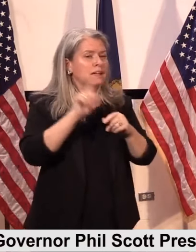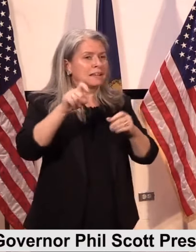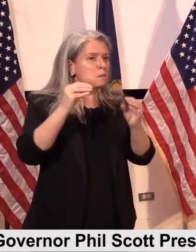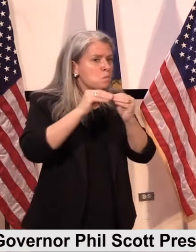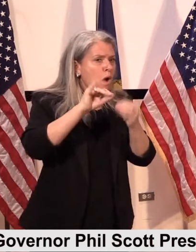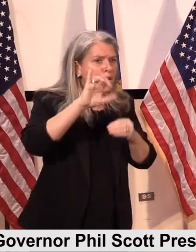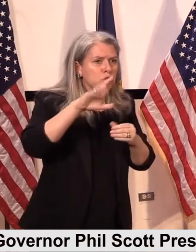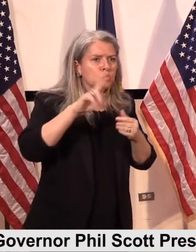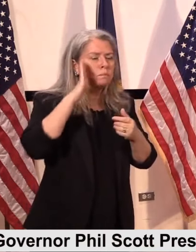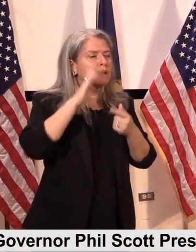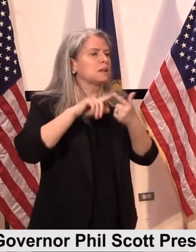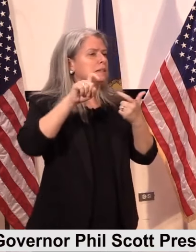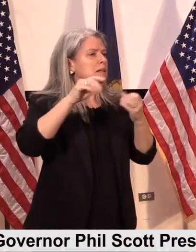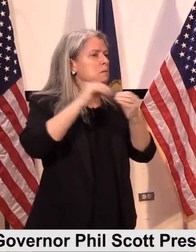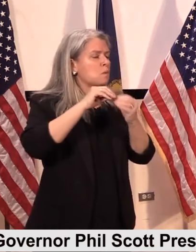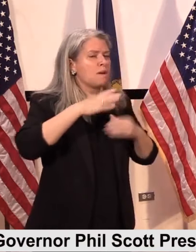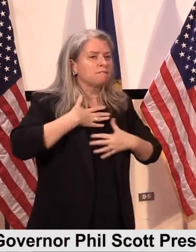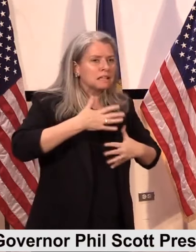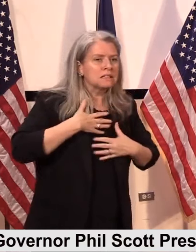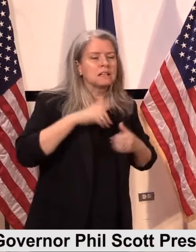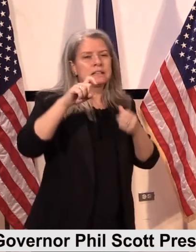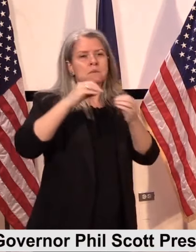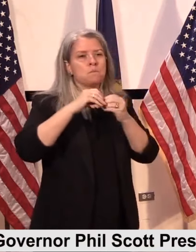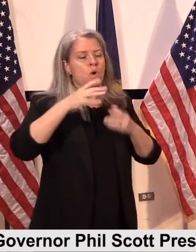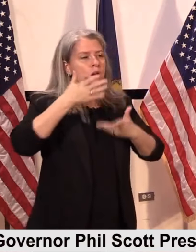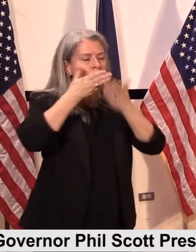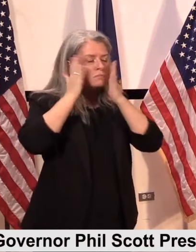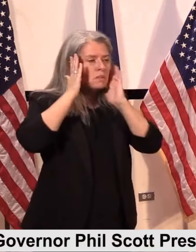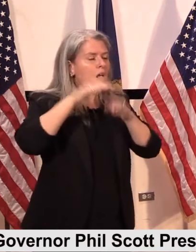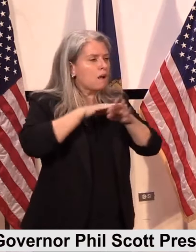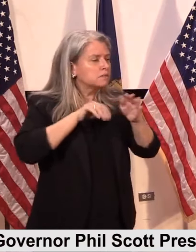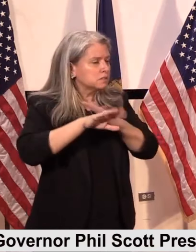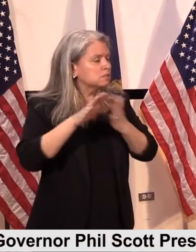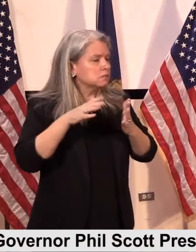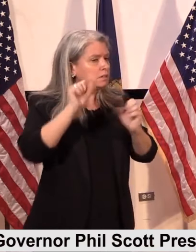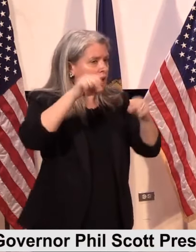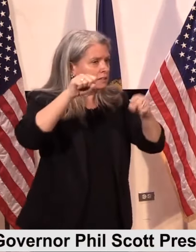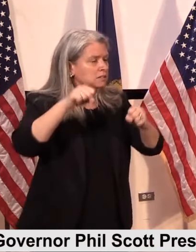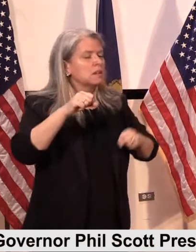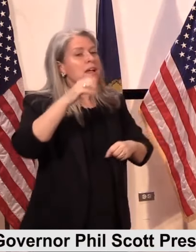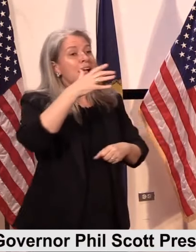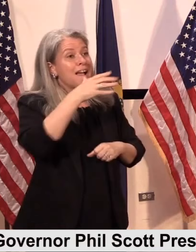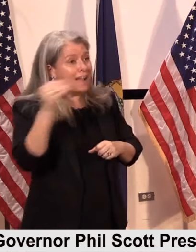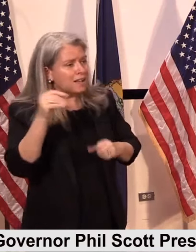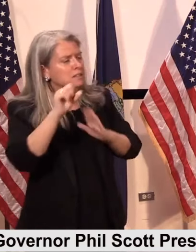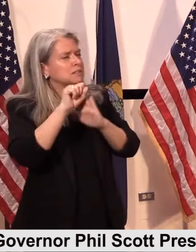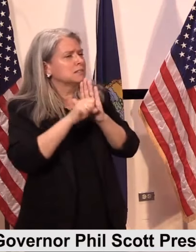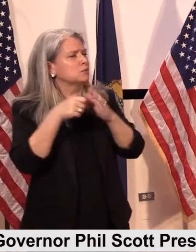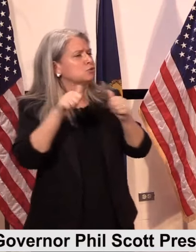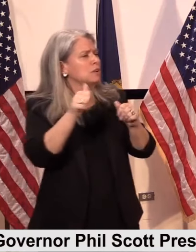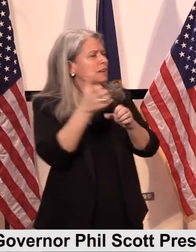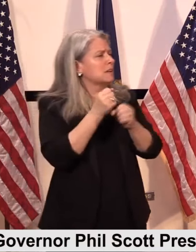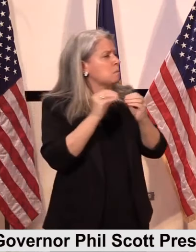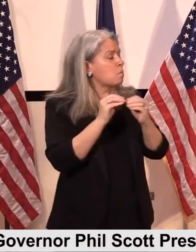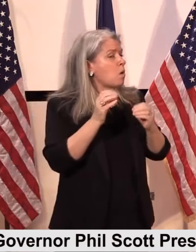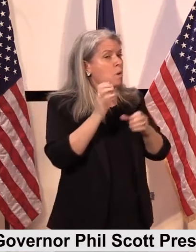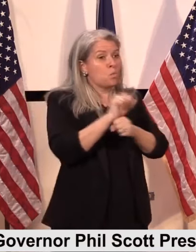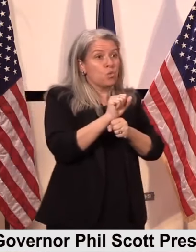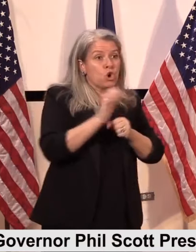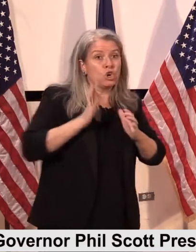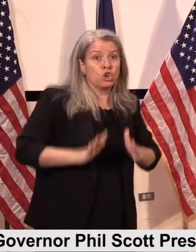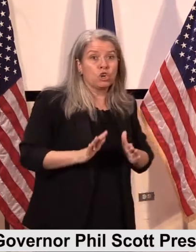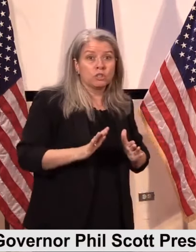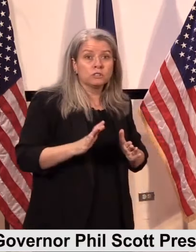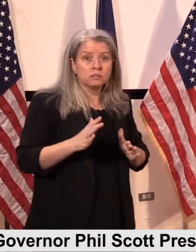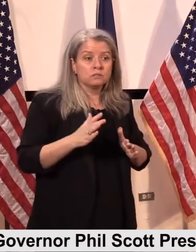ventilators, PPE. The one thing the state is also trying to work on getting is more healthcare workers.